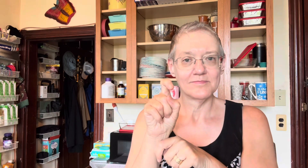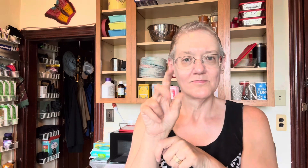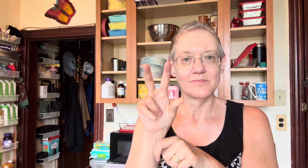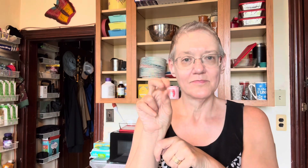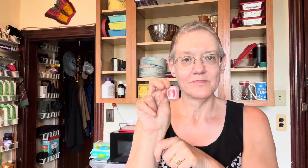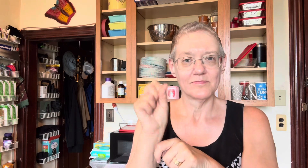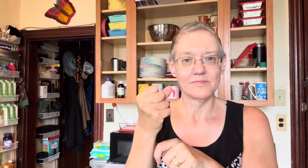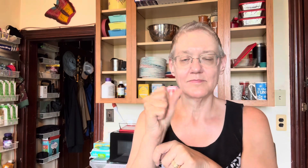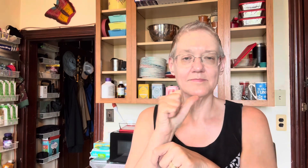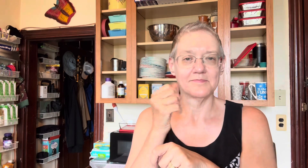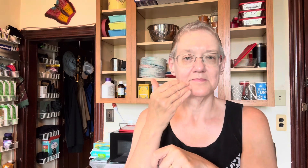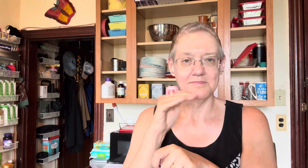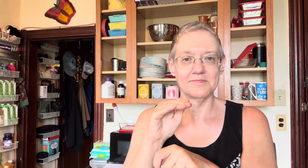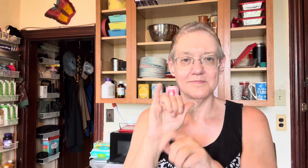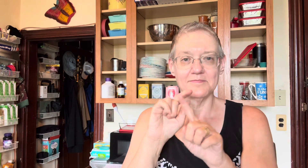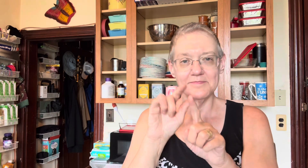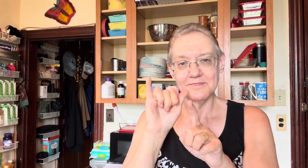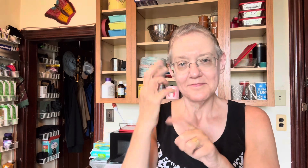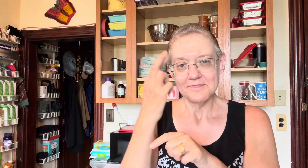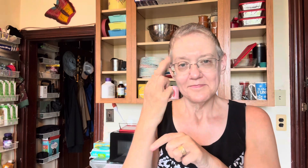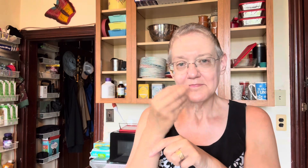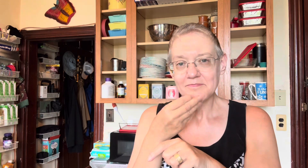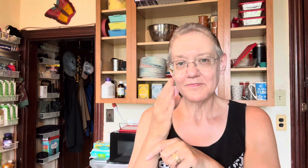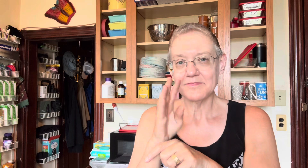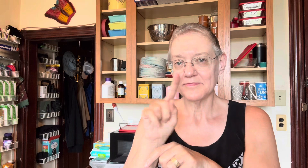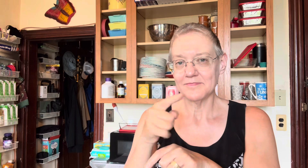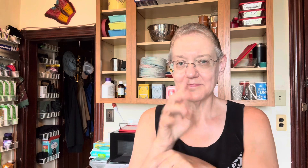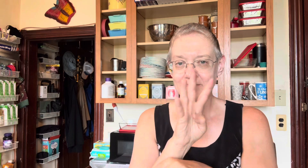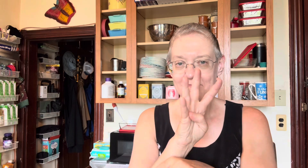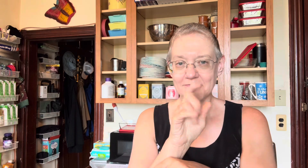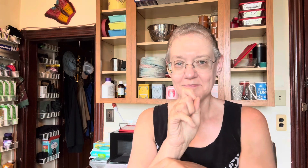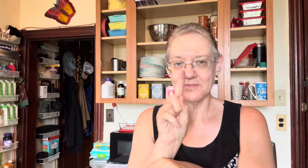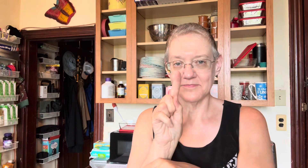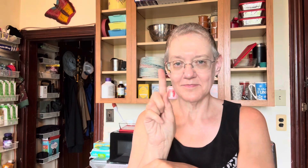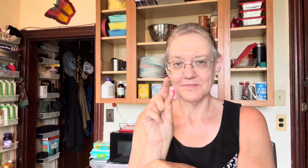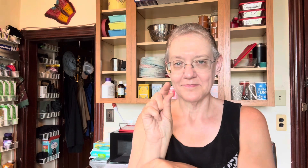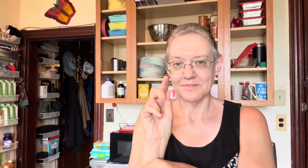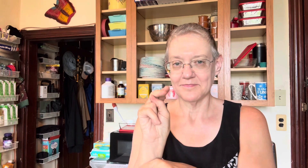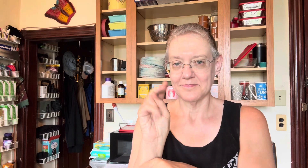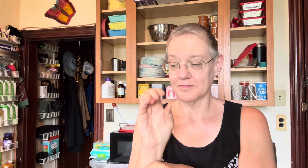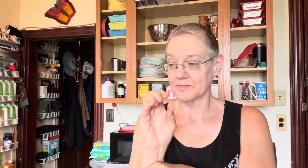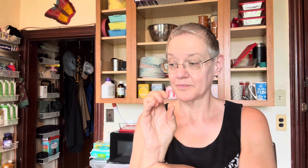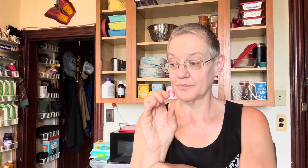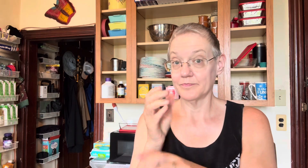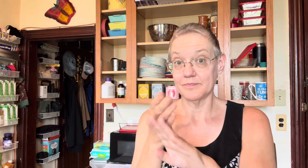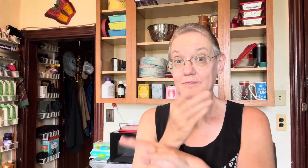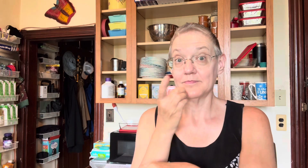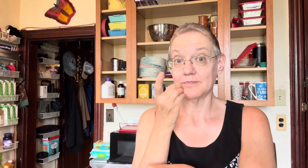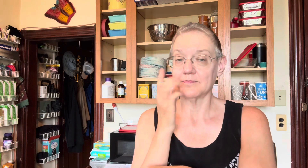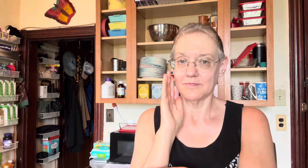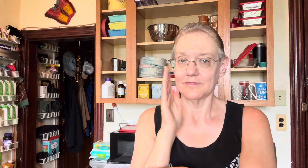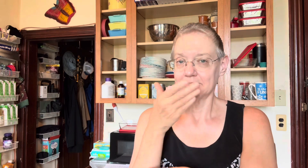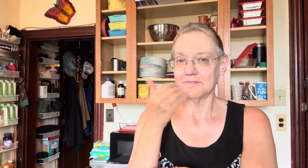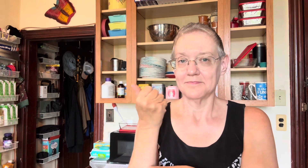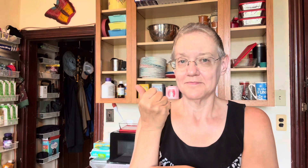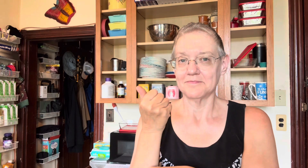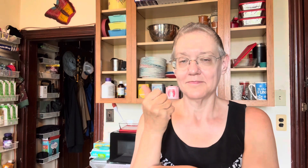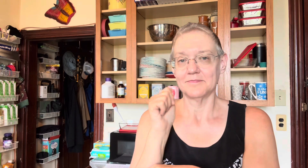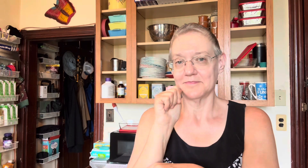He just tested it was 130. That's not bad. And that's the reason we keep breakfast at 4.1 grams of net carbs this morning.